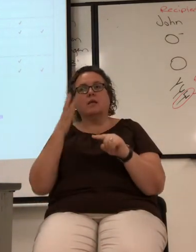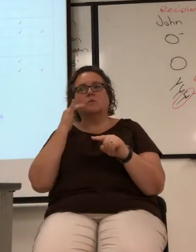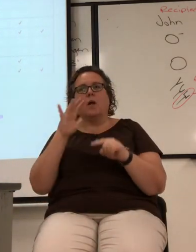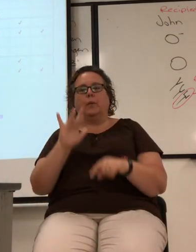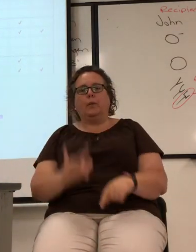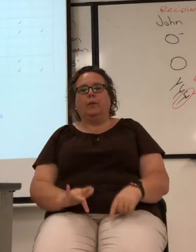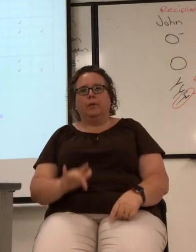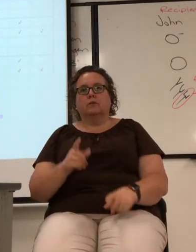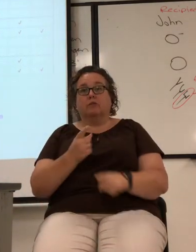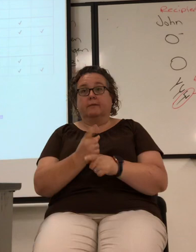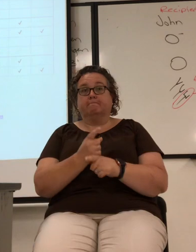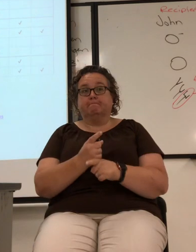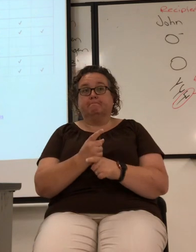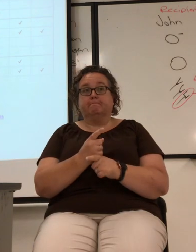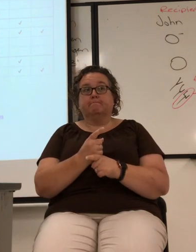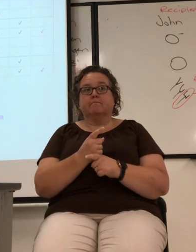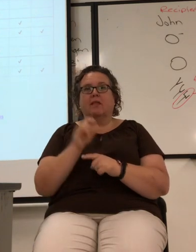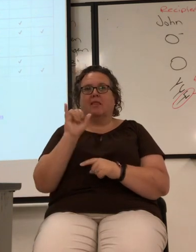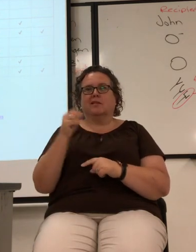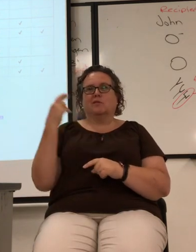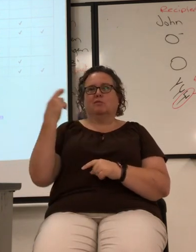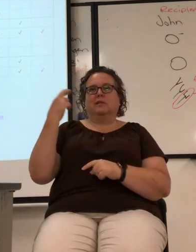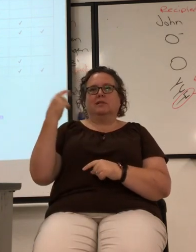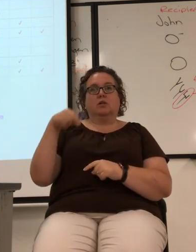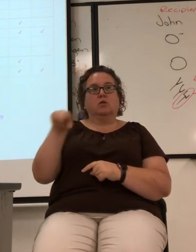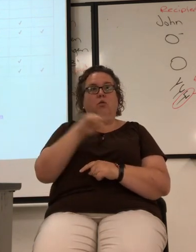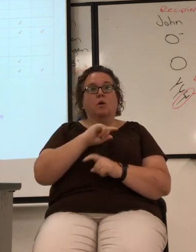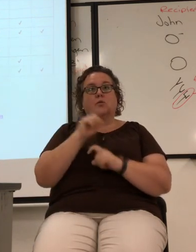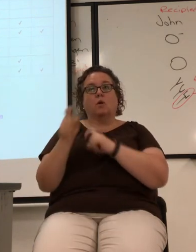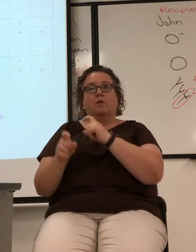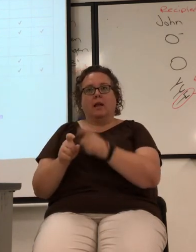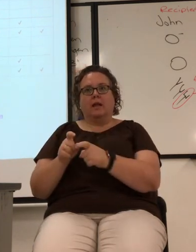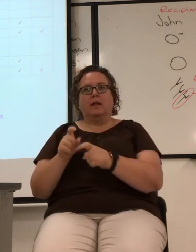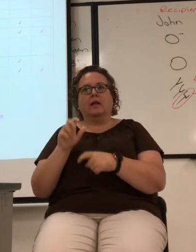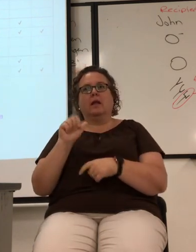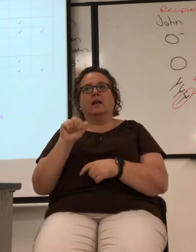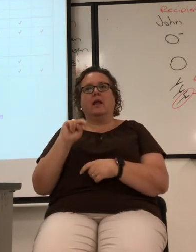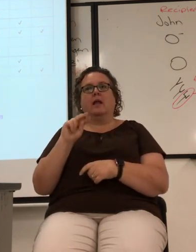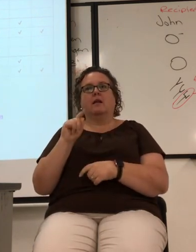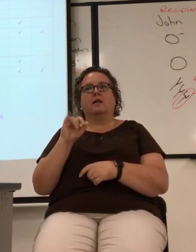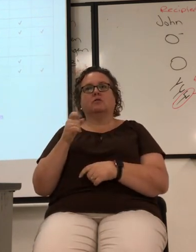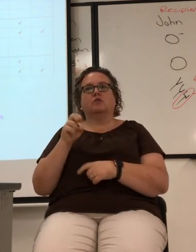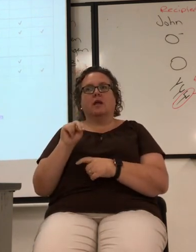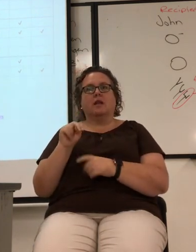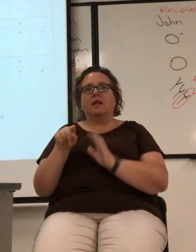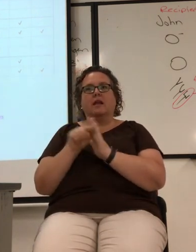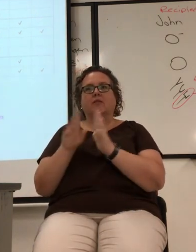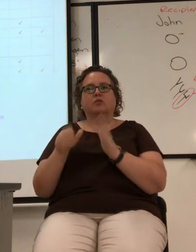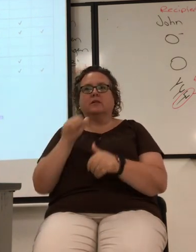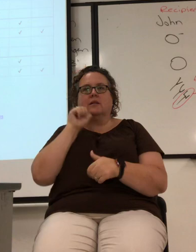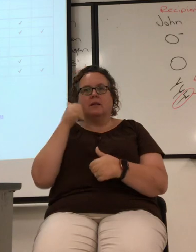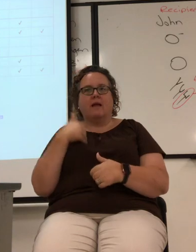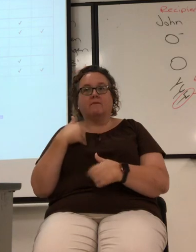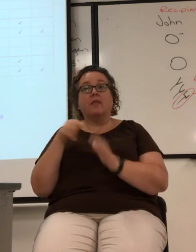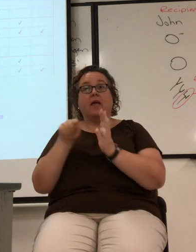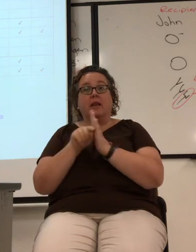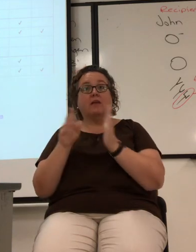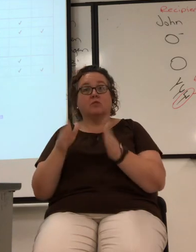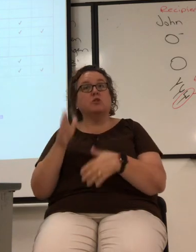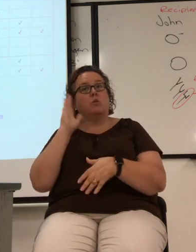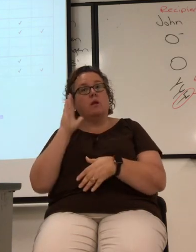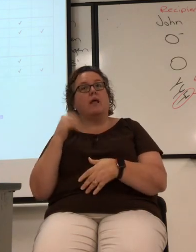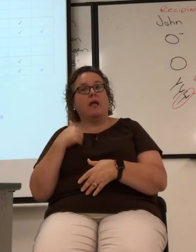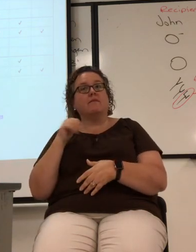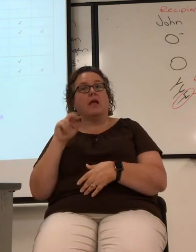right? That's the reason. You're donating an antigen a negative person doesn't have. That negative person will probably have